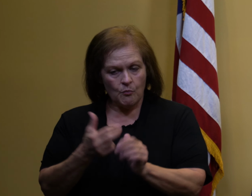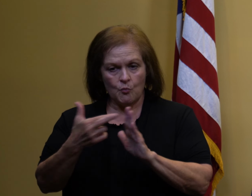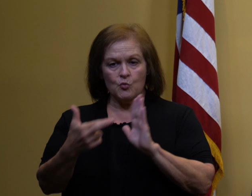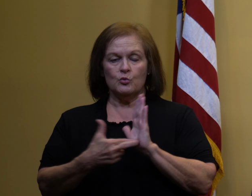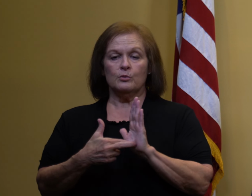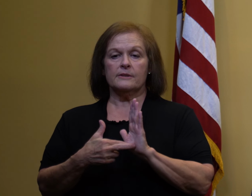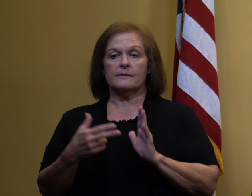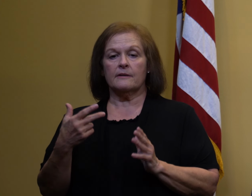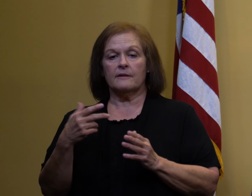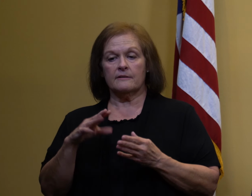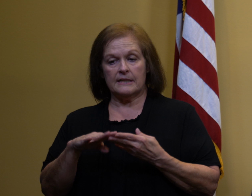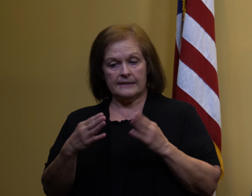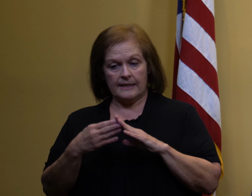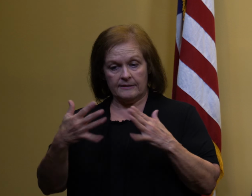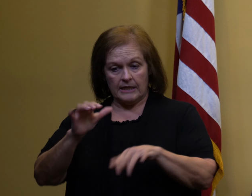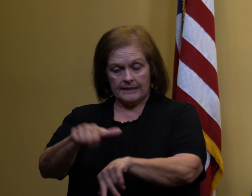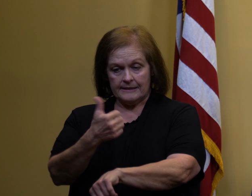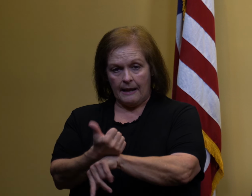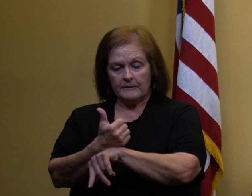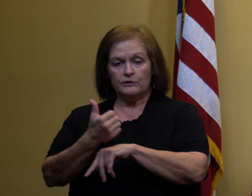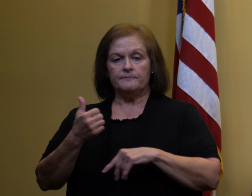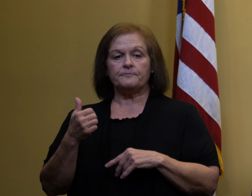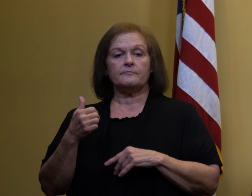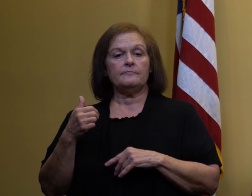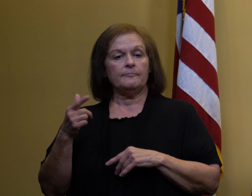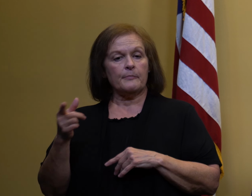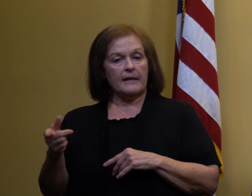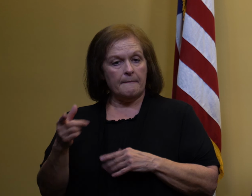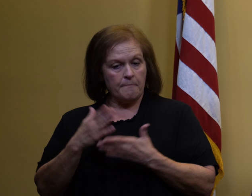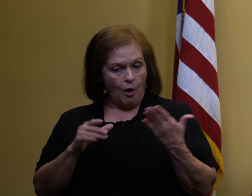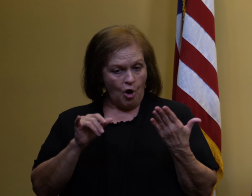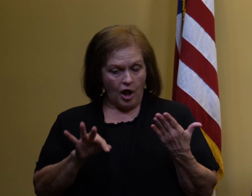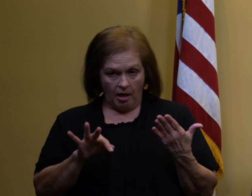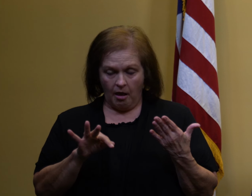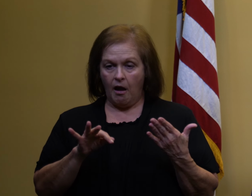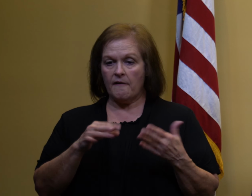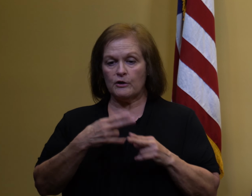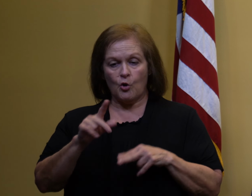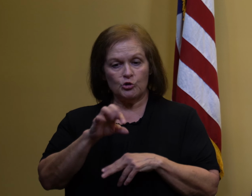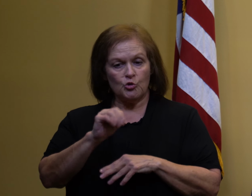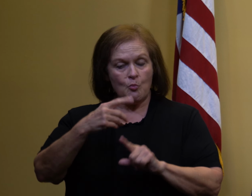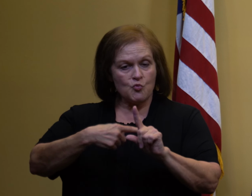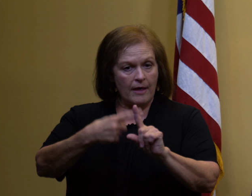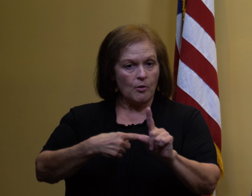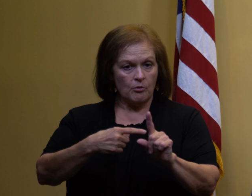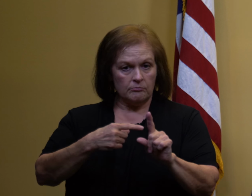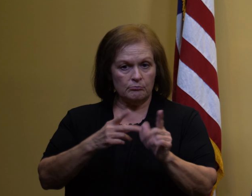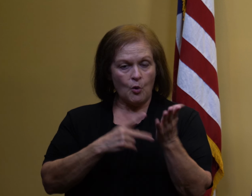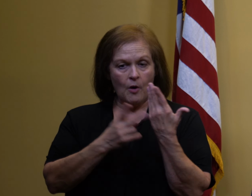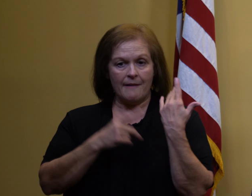rules that the city had in place. They have been a part of the short-term rental fabric for over about 5